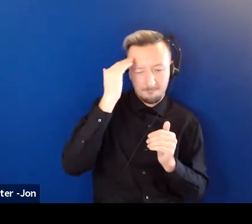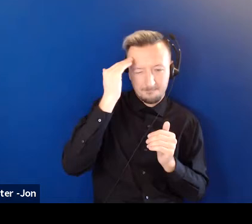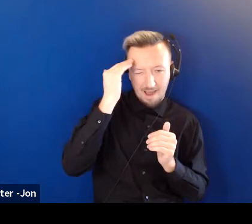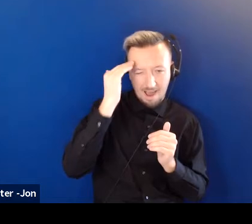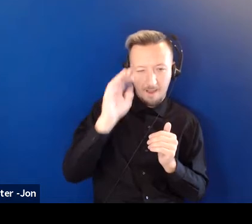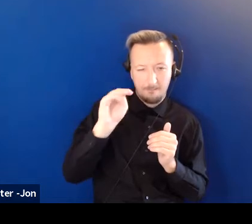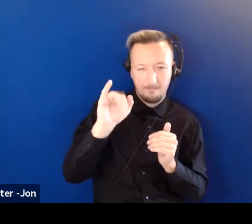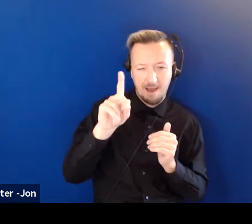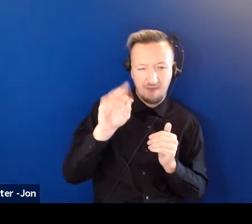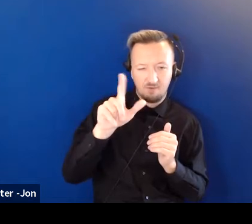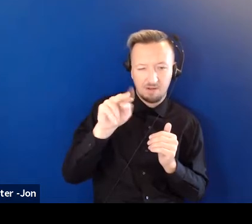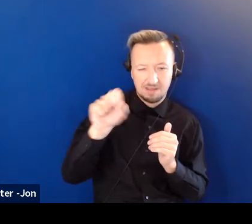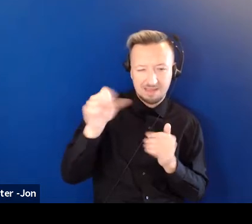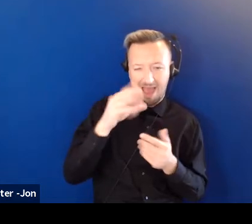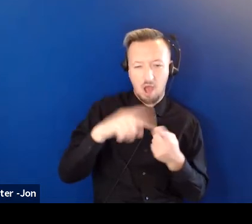staff's